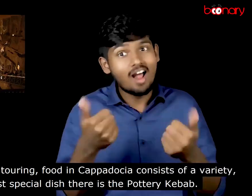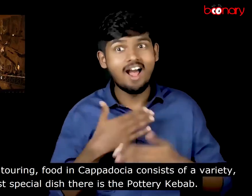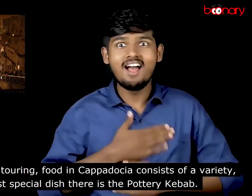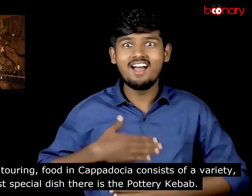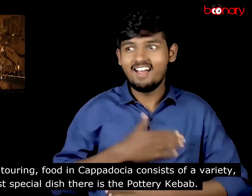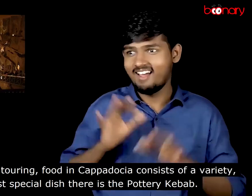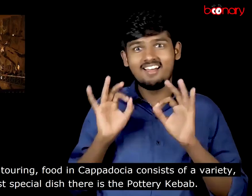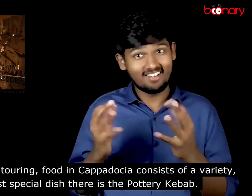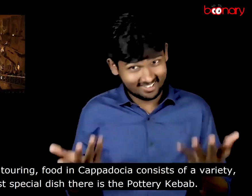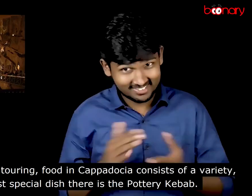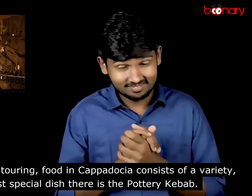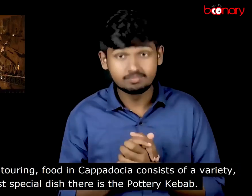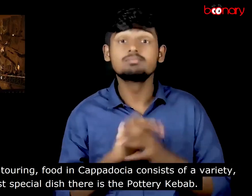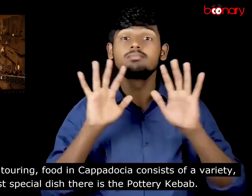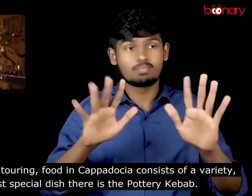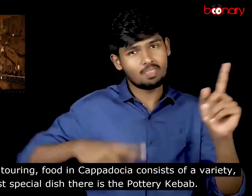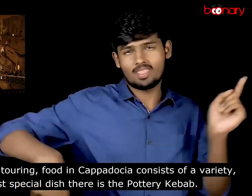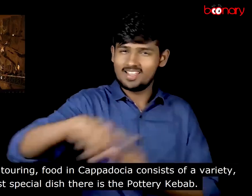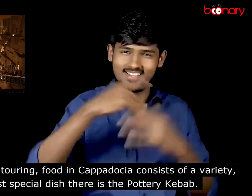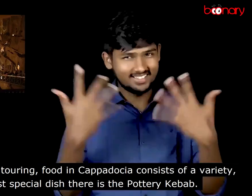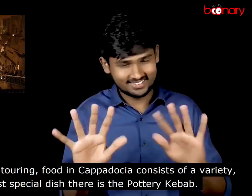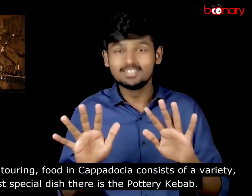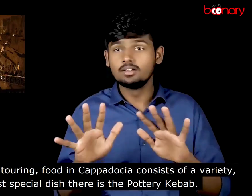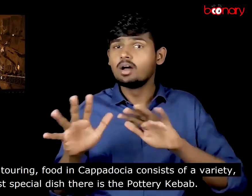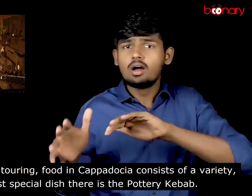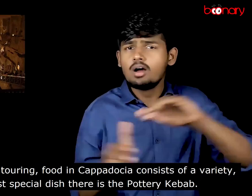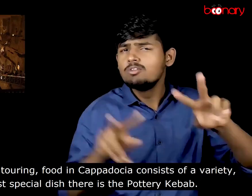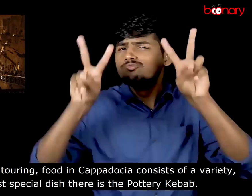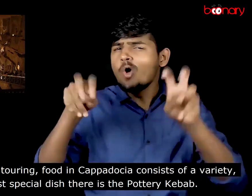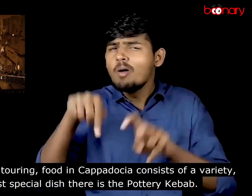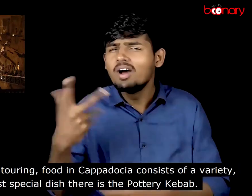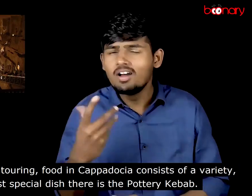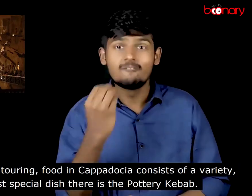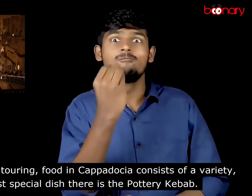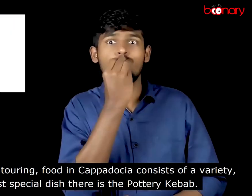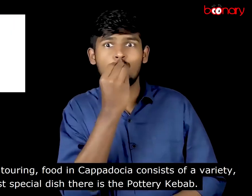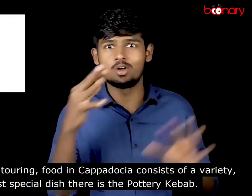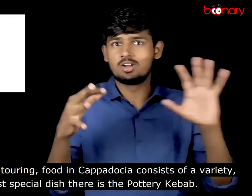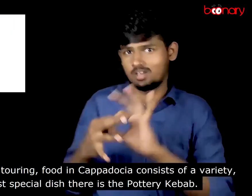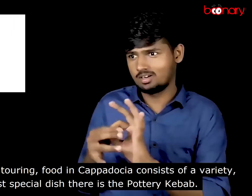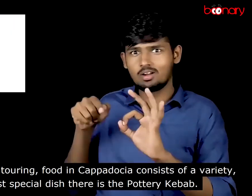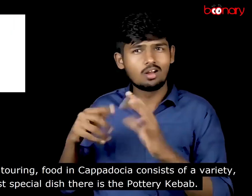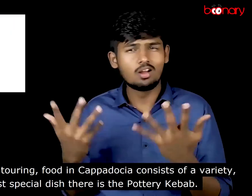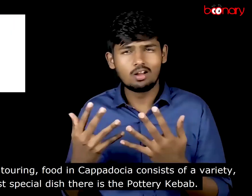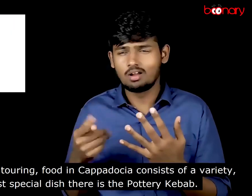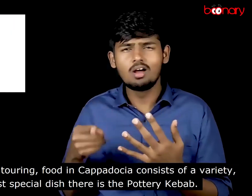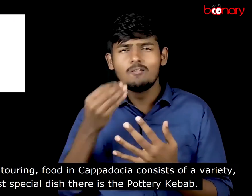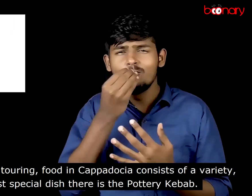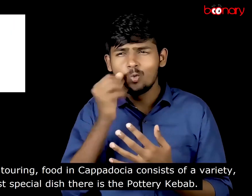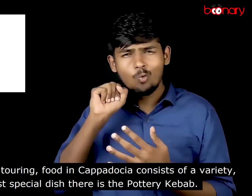Apart from the touring, food in Cappadocia consists of a variety. But